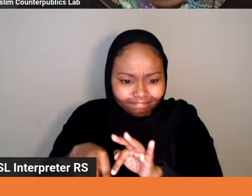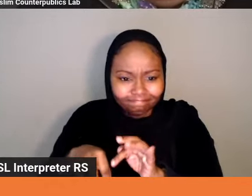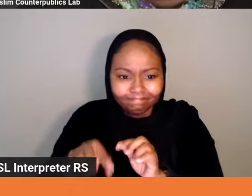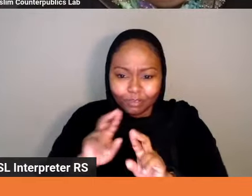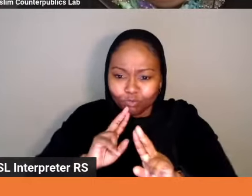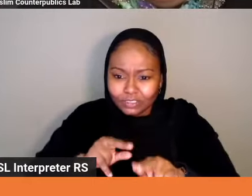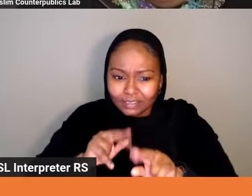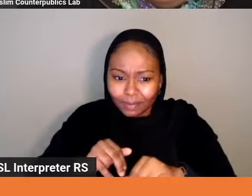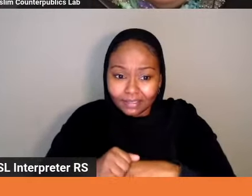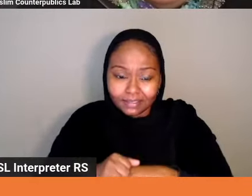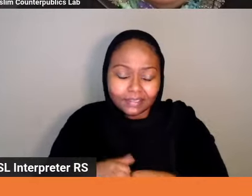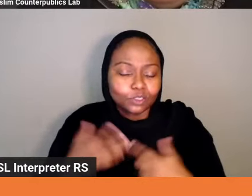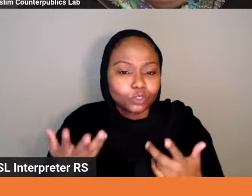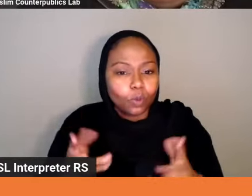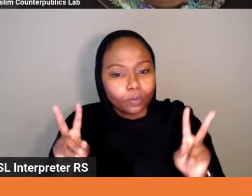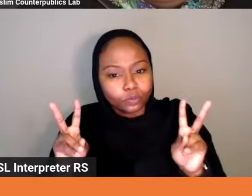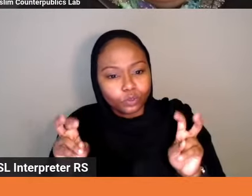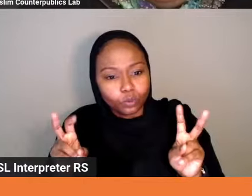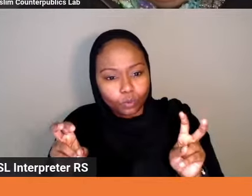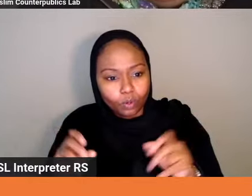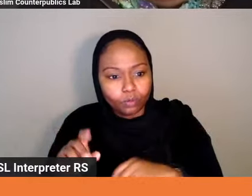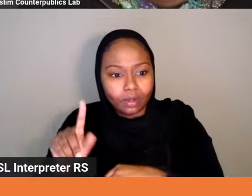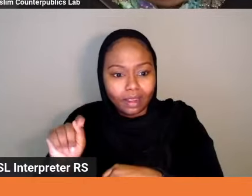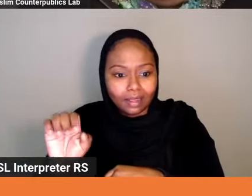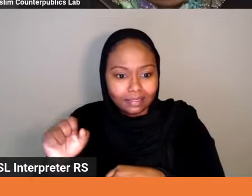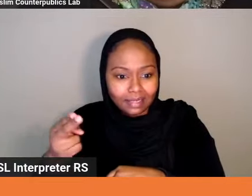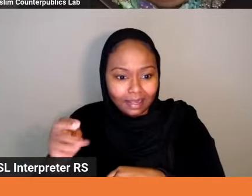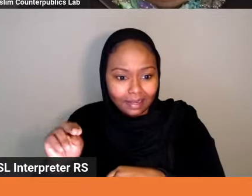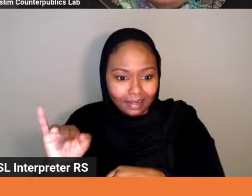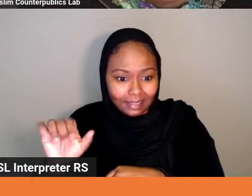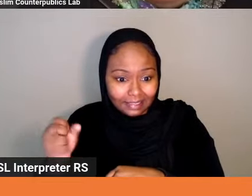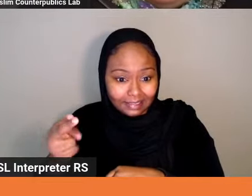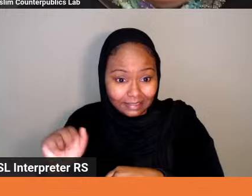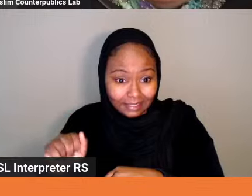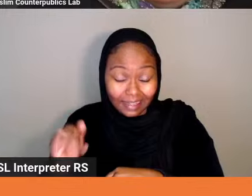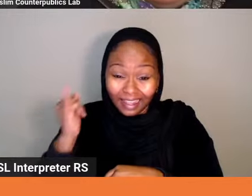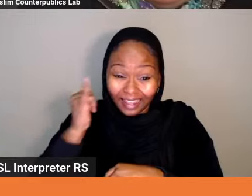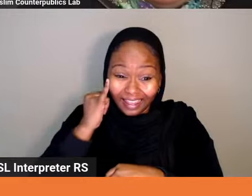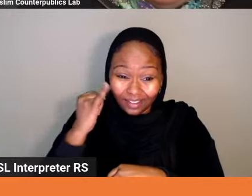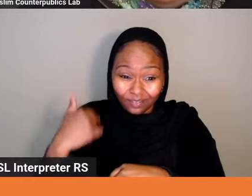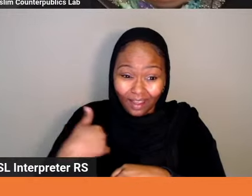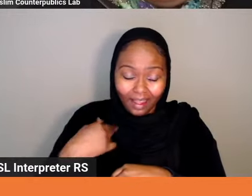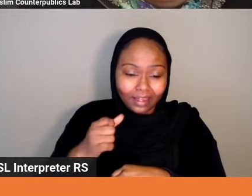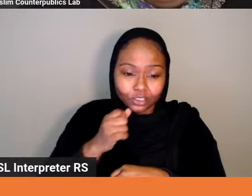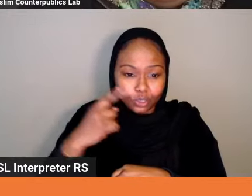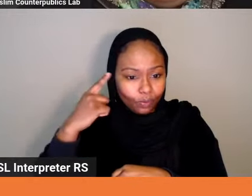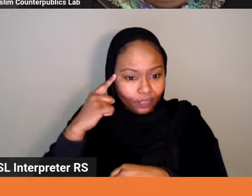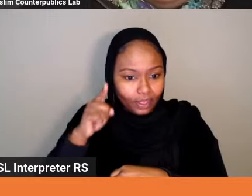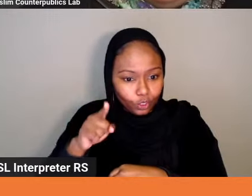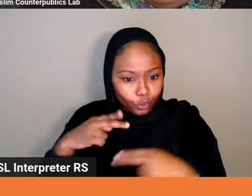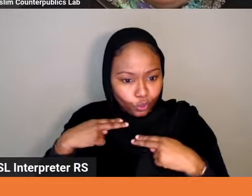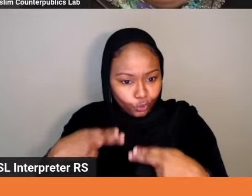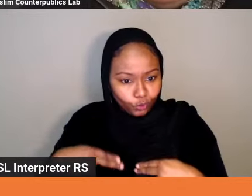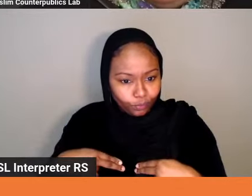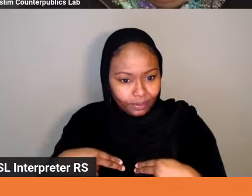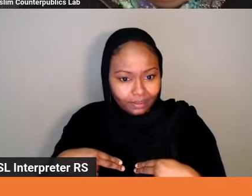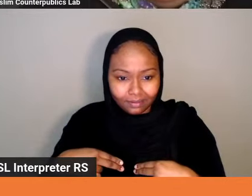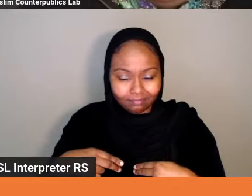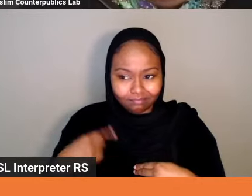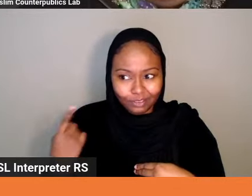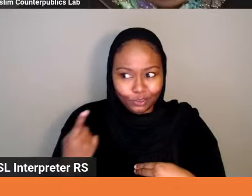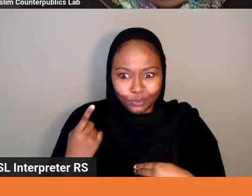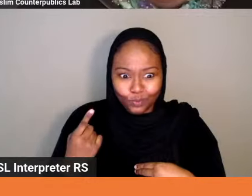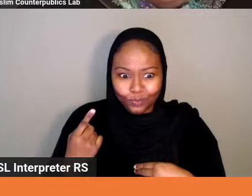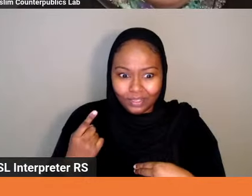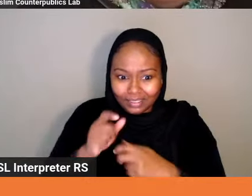there's this quote from Ta-Nehisi Coates who says, if I don't think you're human, there's only a certain amount